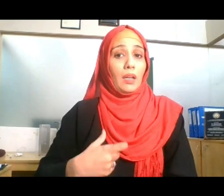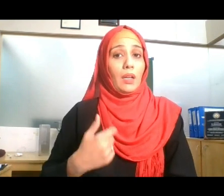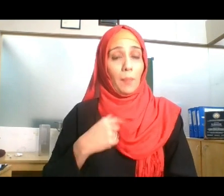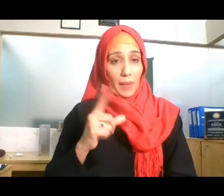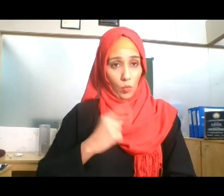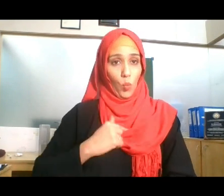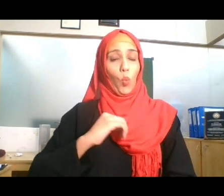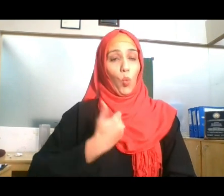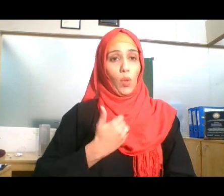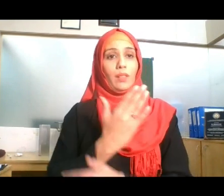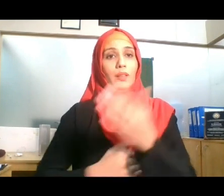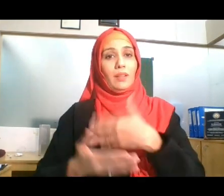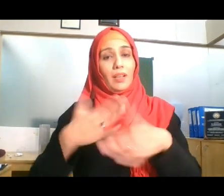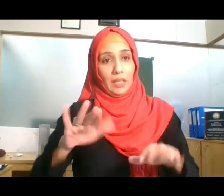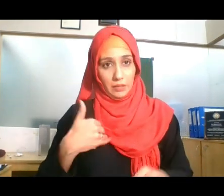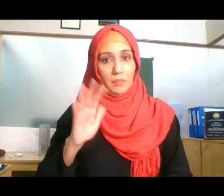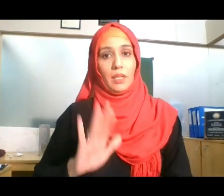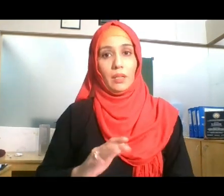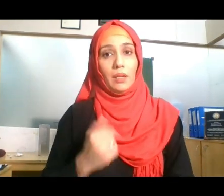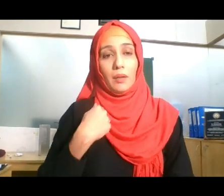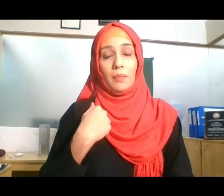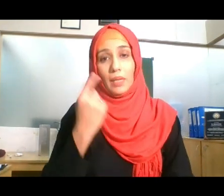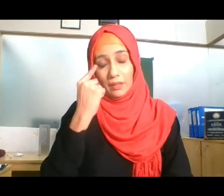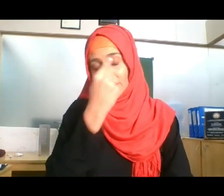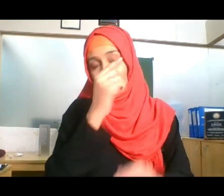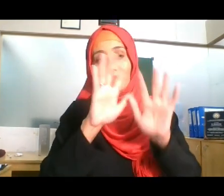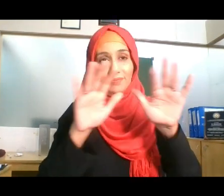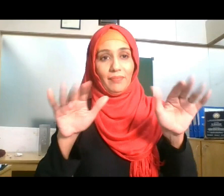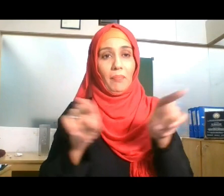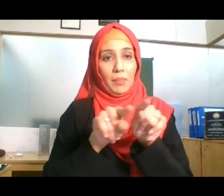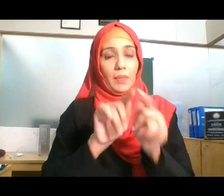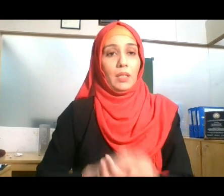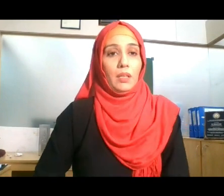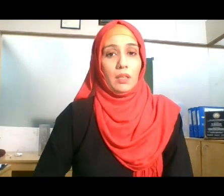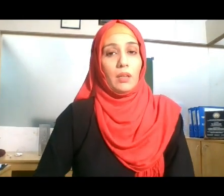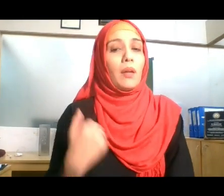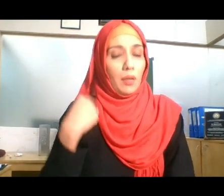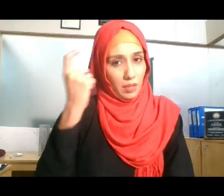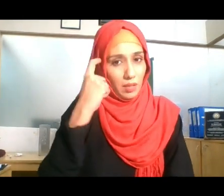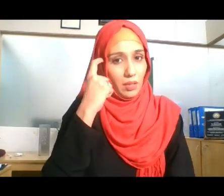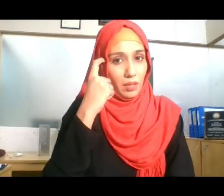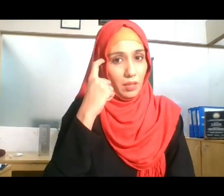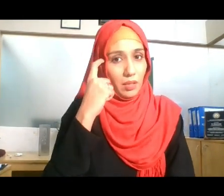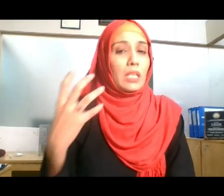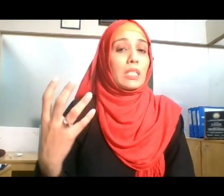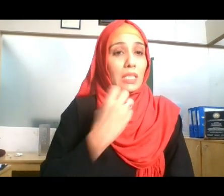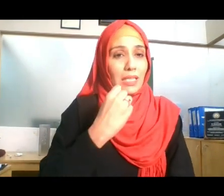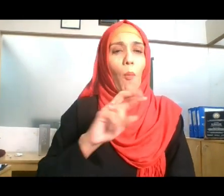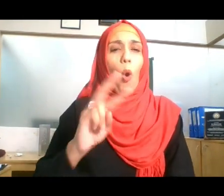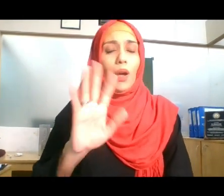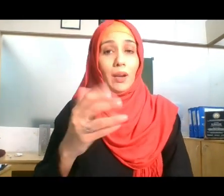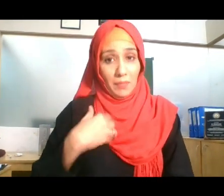myself who faces visual impairment, I know better than anyone else that